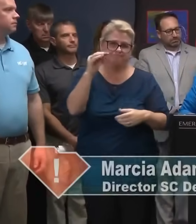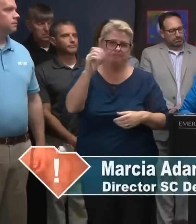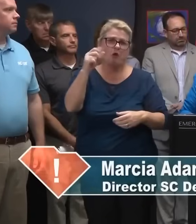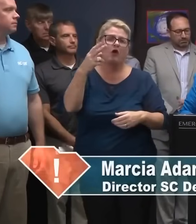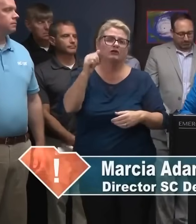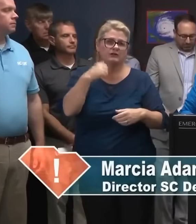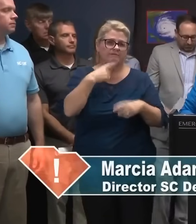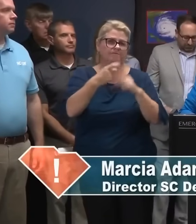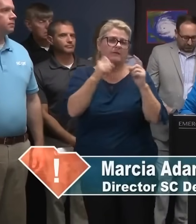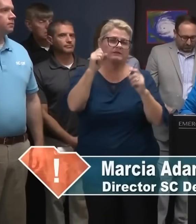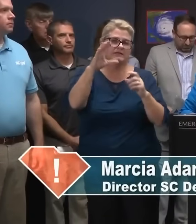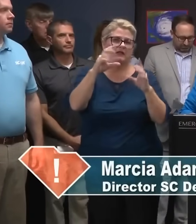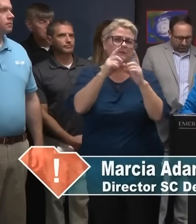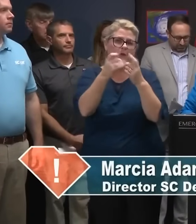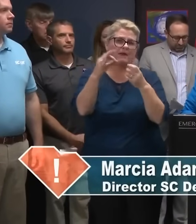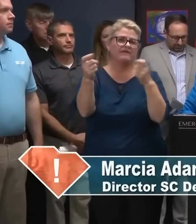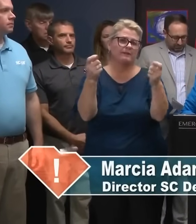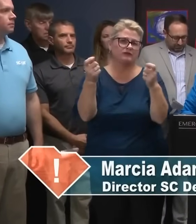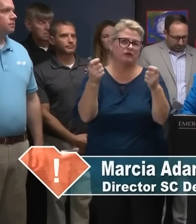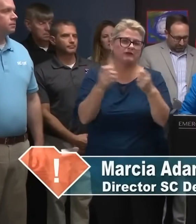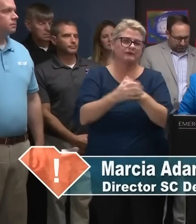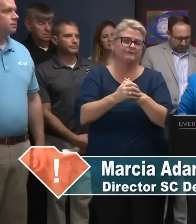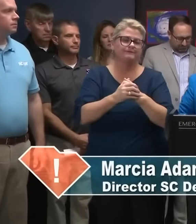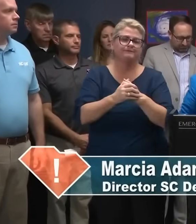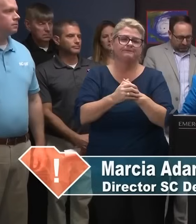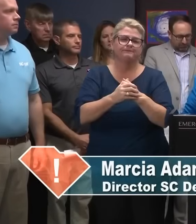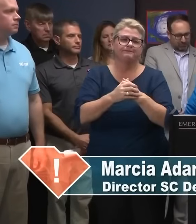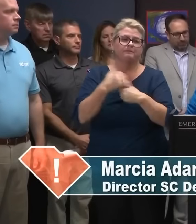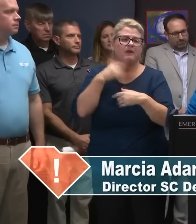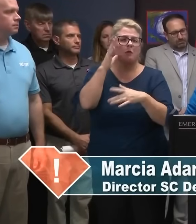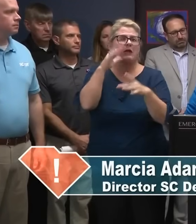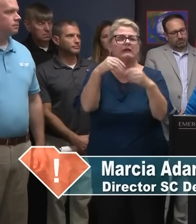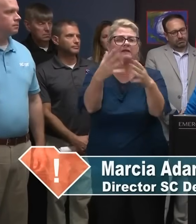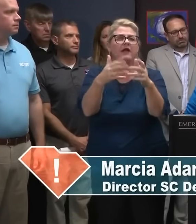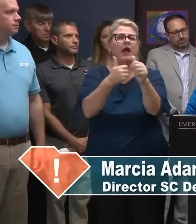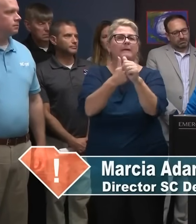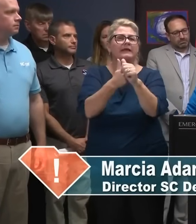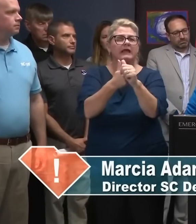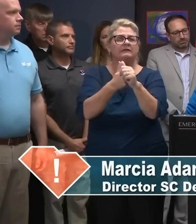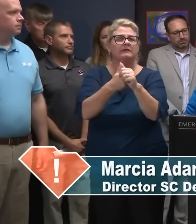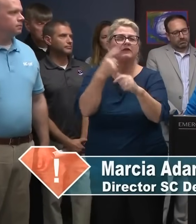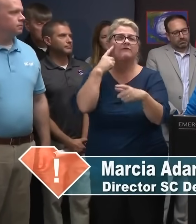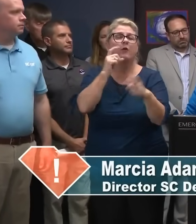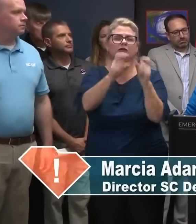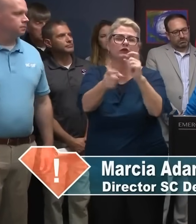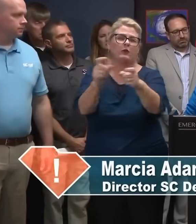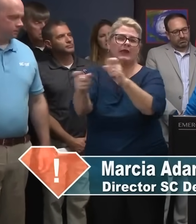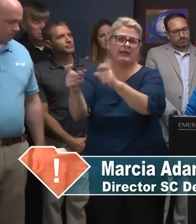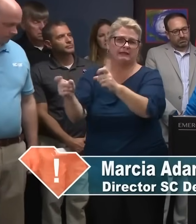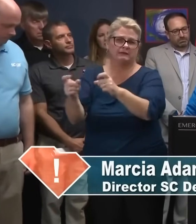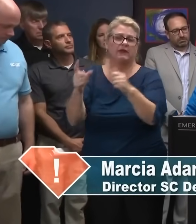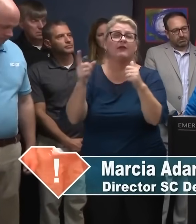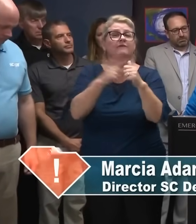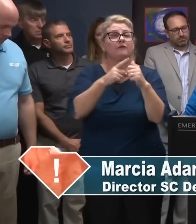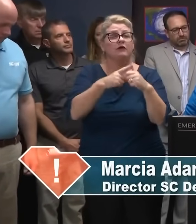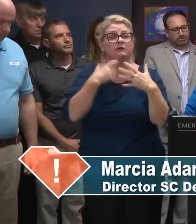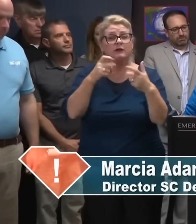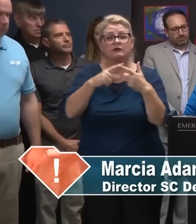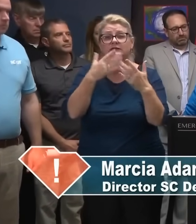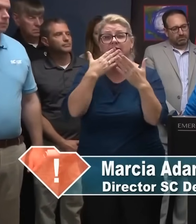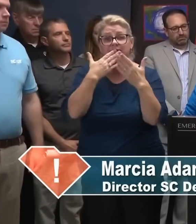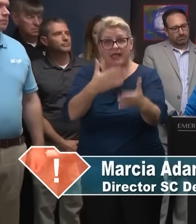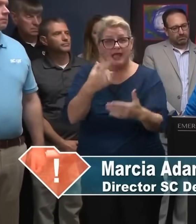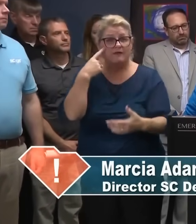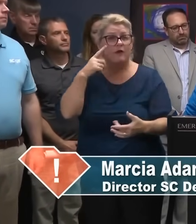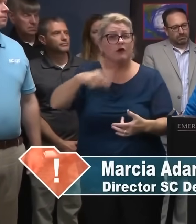Adams, South Carolina Department of Administration. And I'm going to update you today on donated goods. And I first want to say thank you to